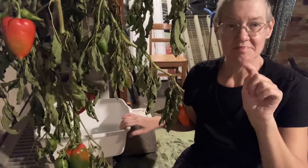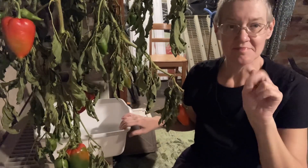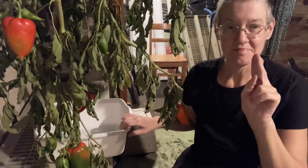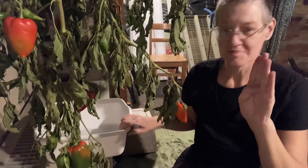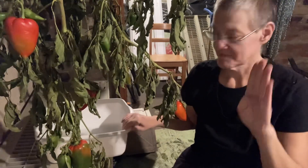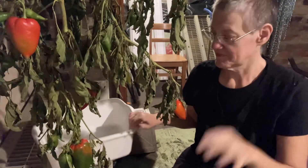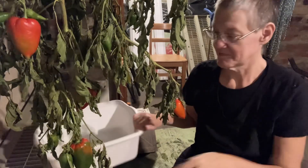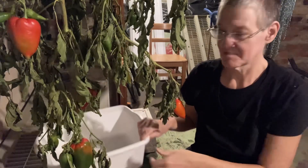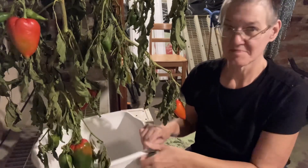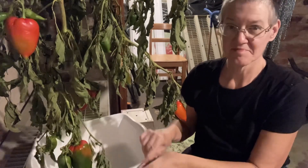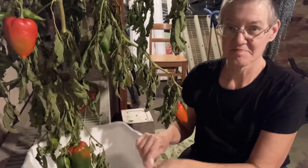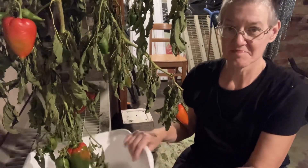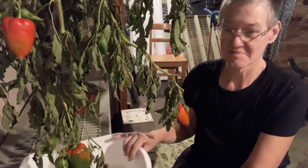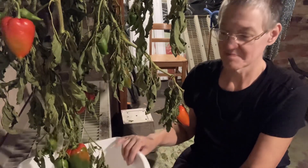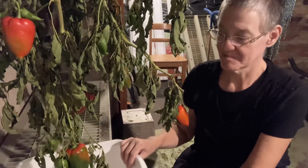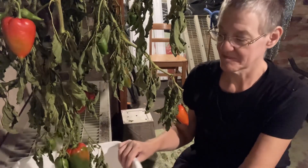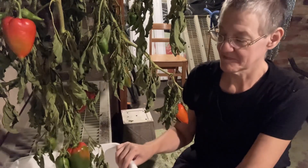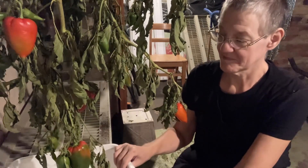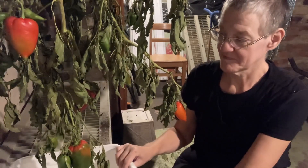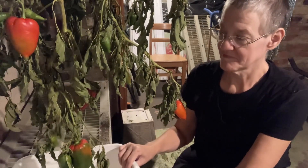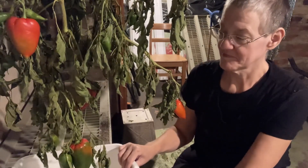So I found this tub we can use.